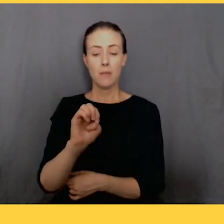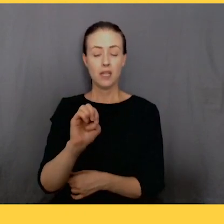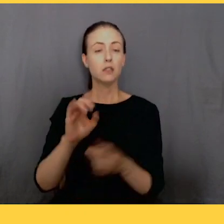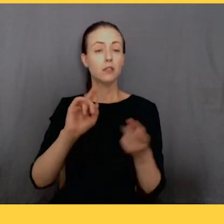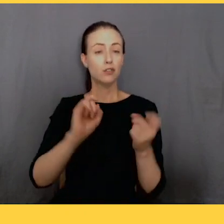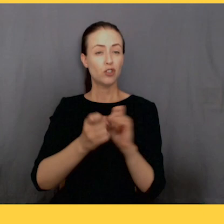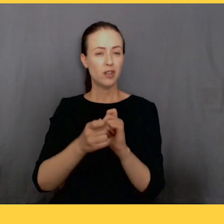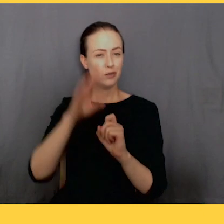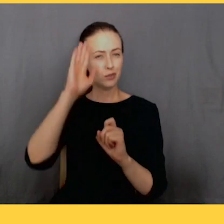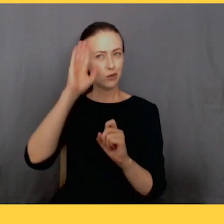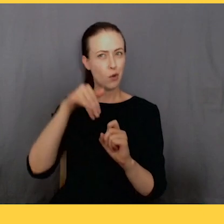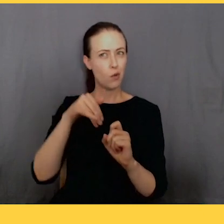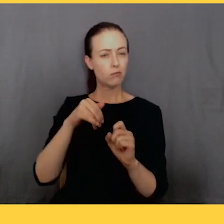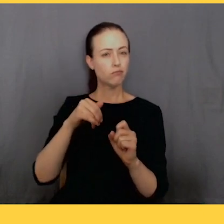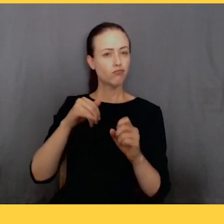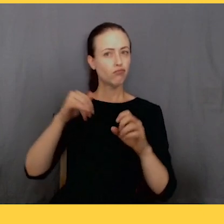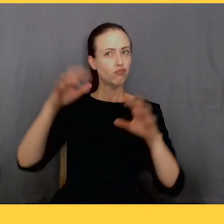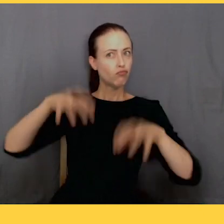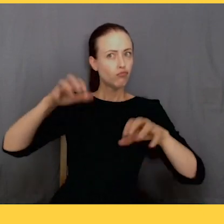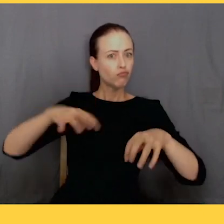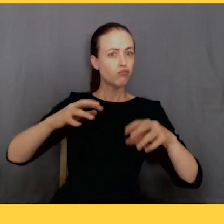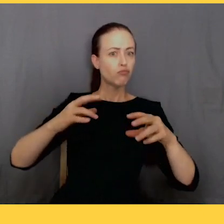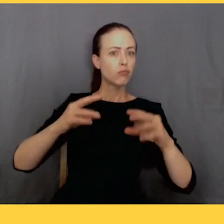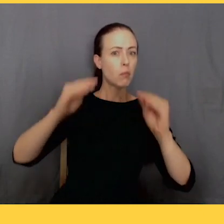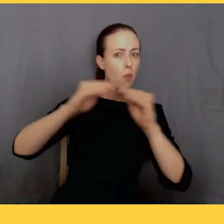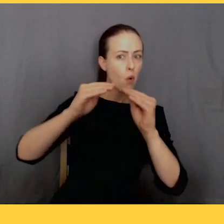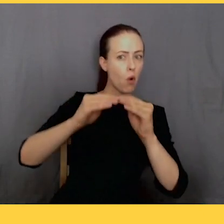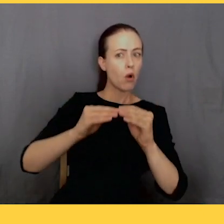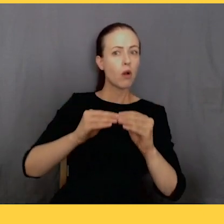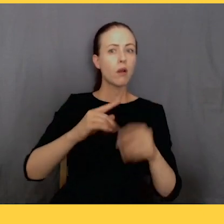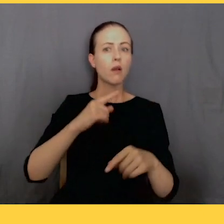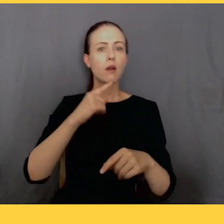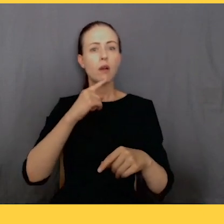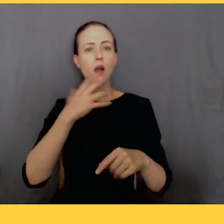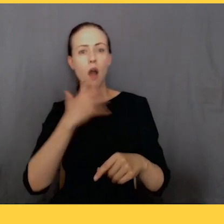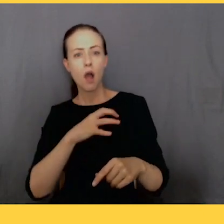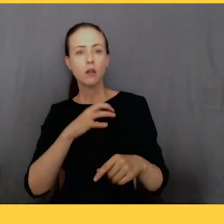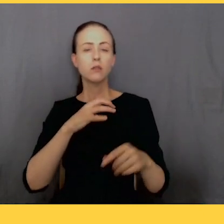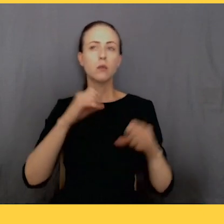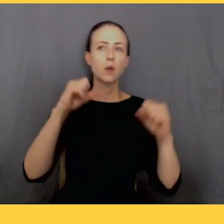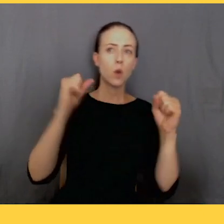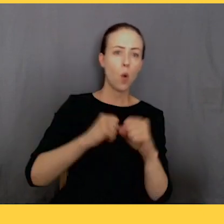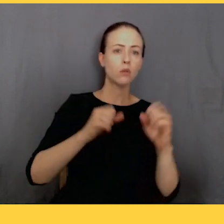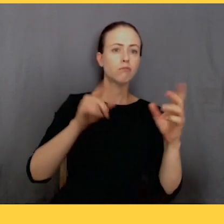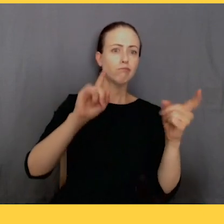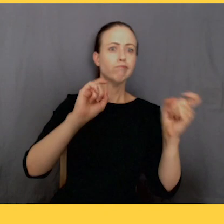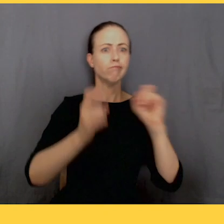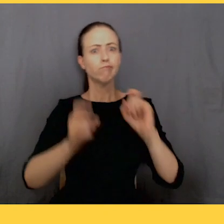impact, including wildfires. Changes to California